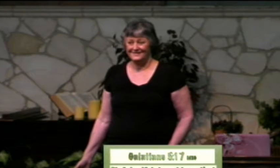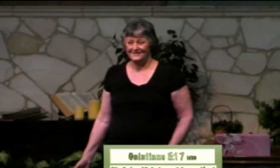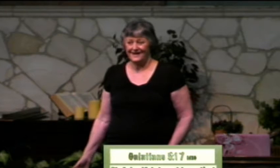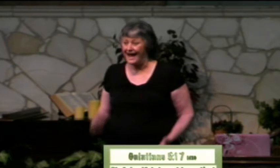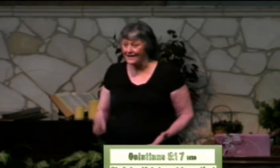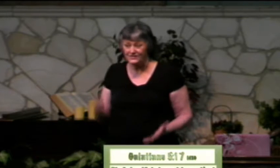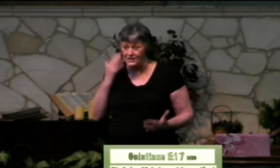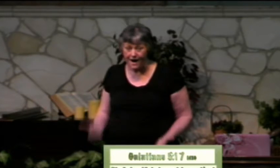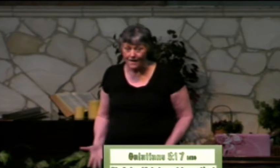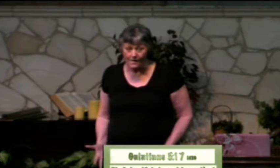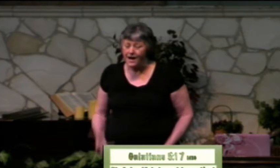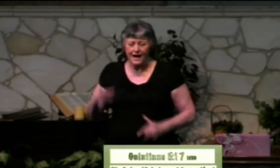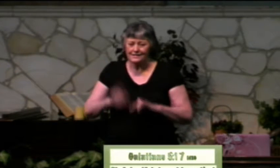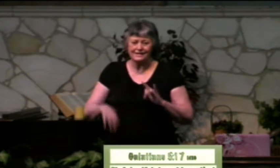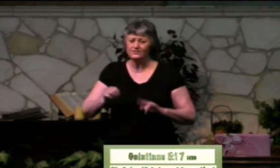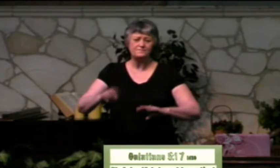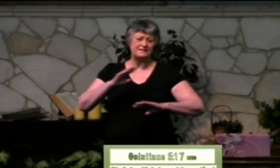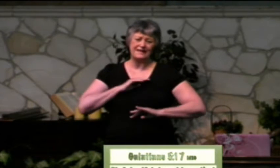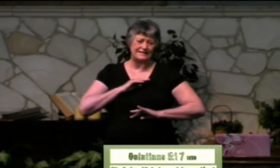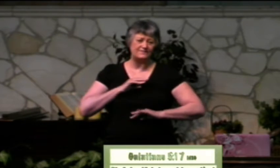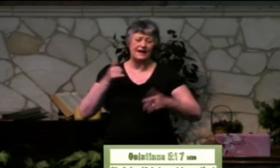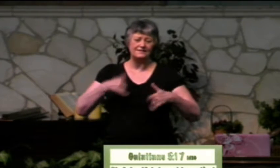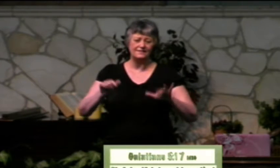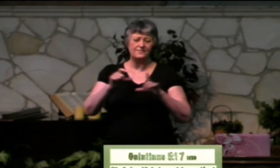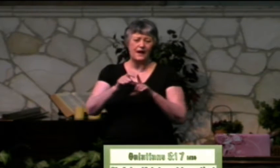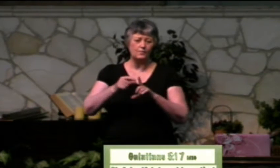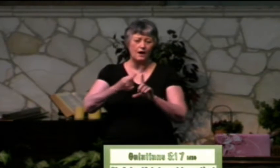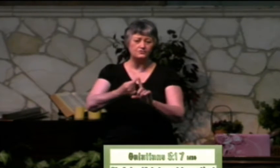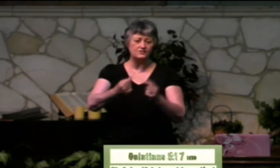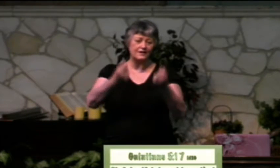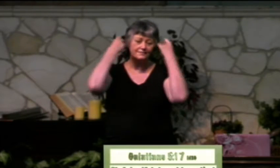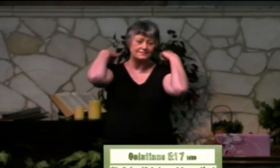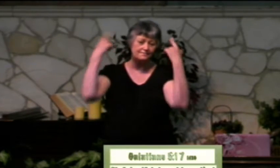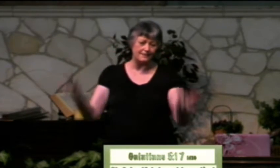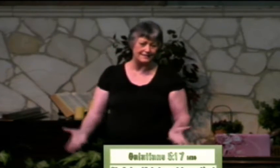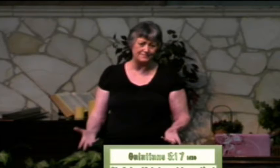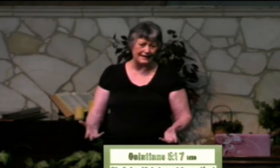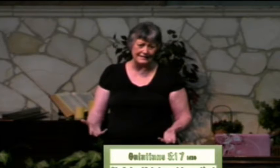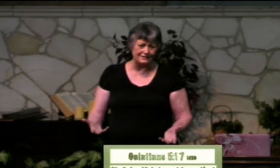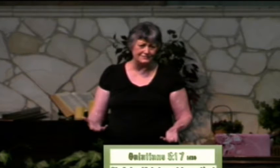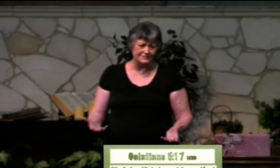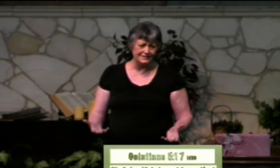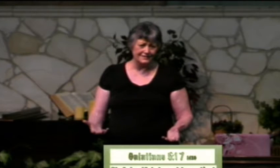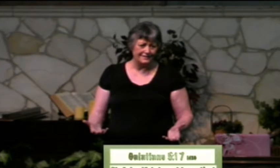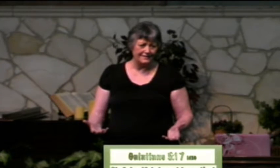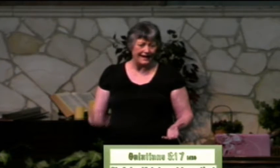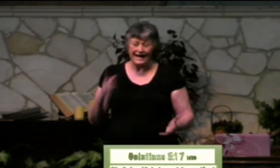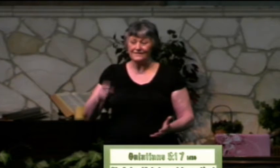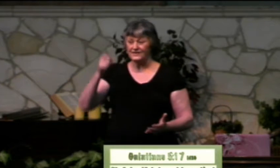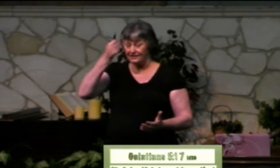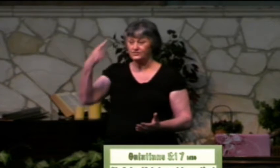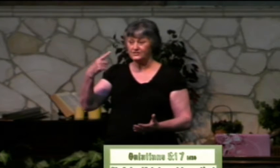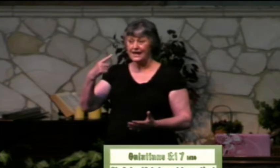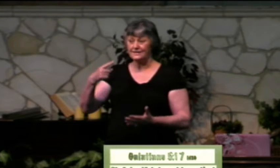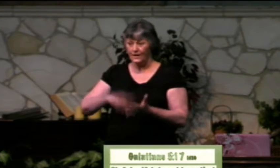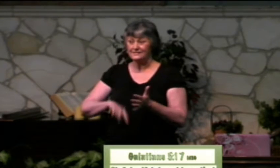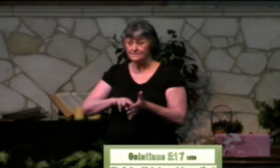I have to know. I can't just be satisfied to let that word just kind of slip past my ears. I have to understand. What does it